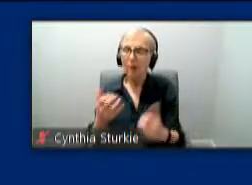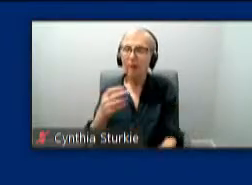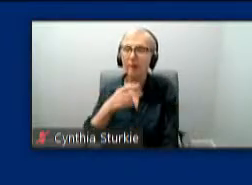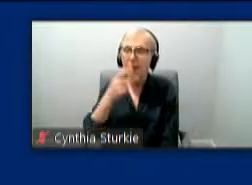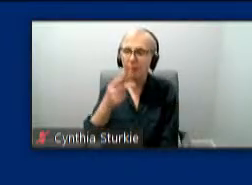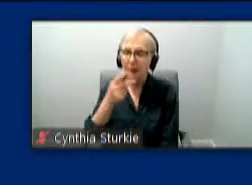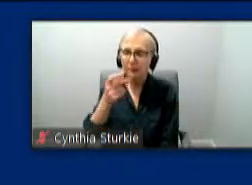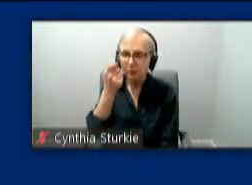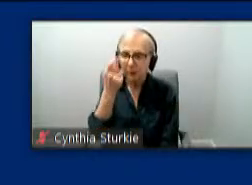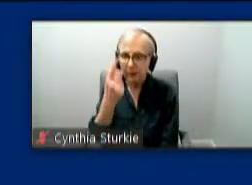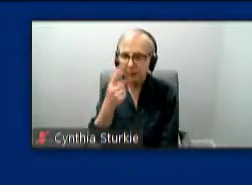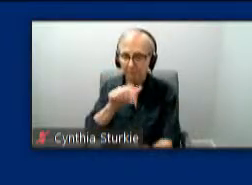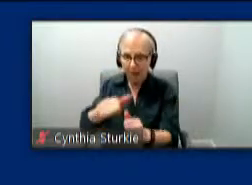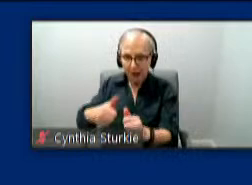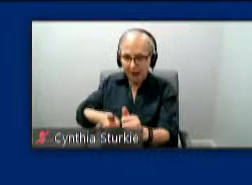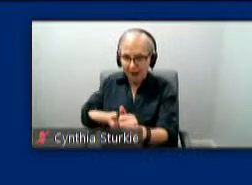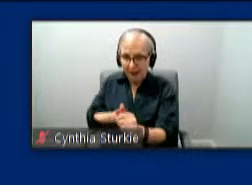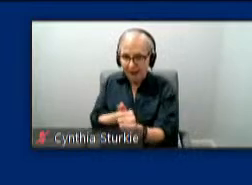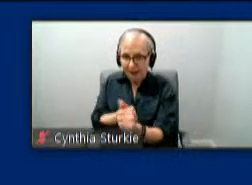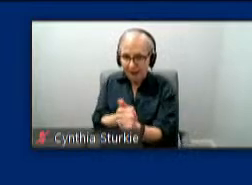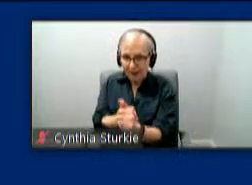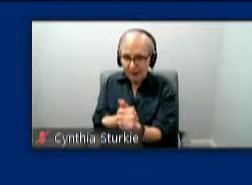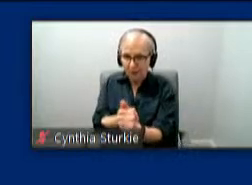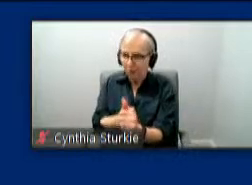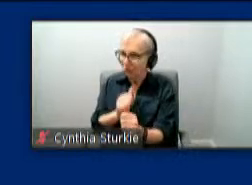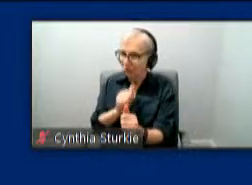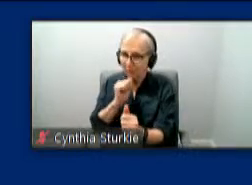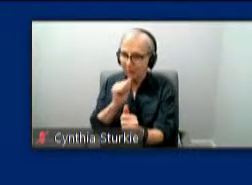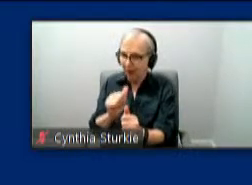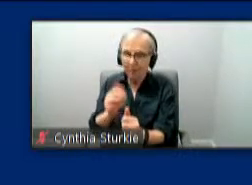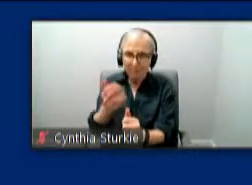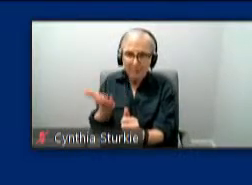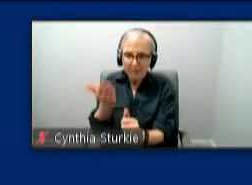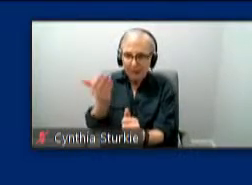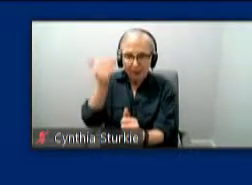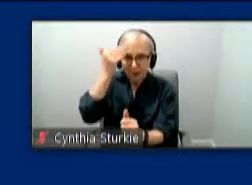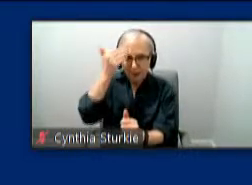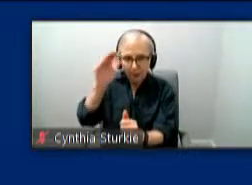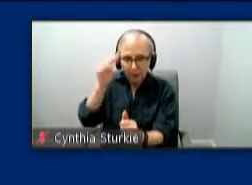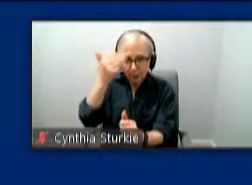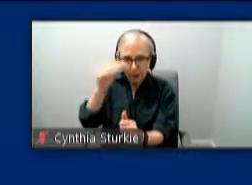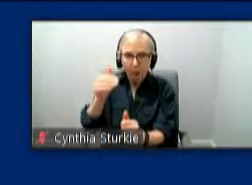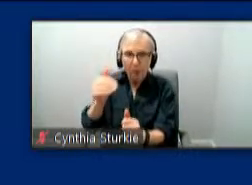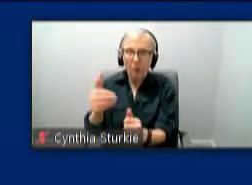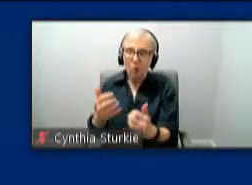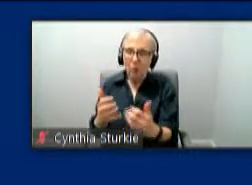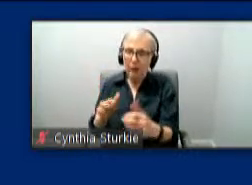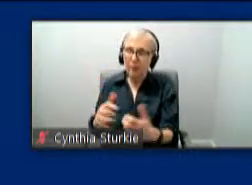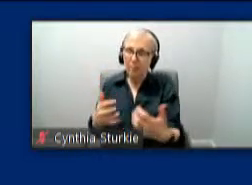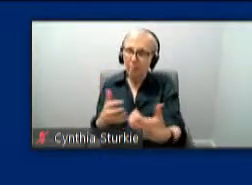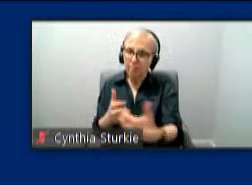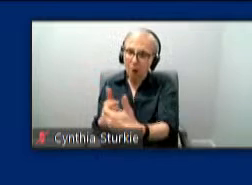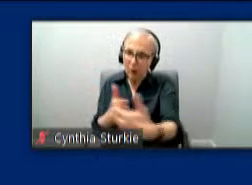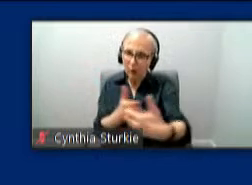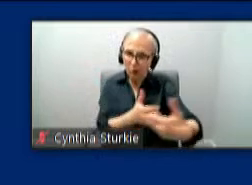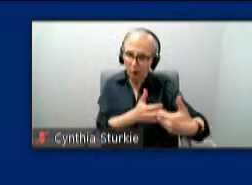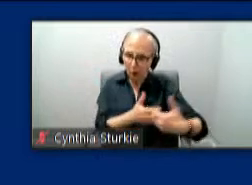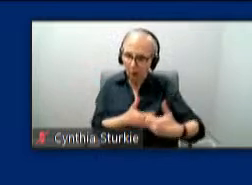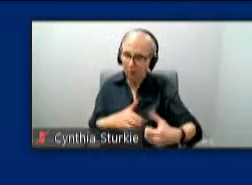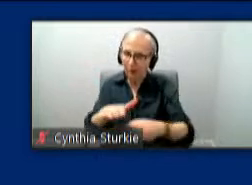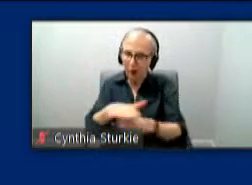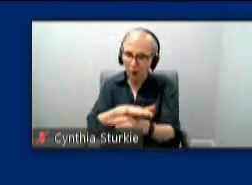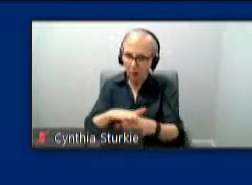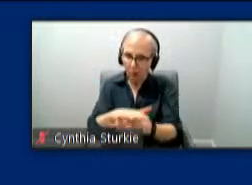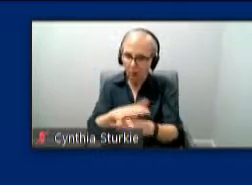that behind the scenes, your public health system at the state level and with all of our local partners, we will continue